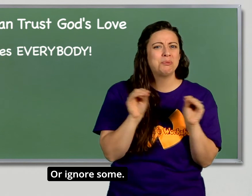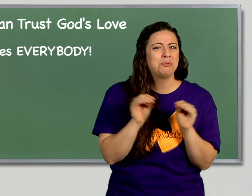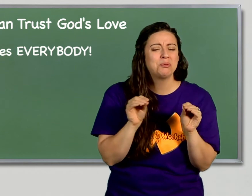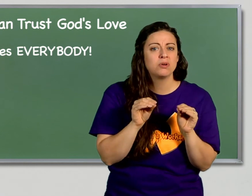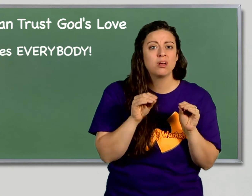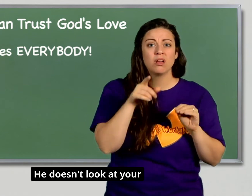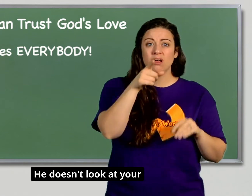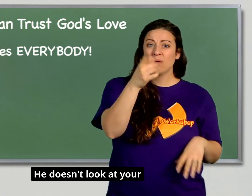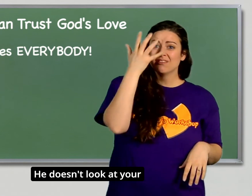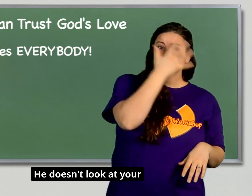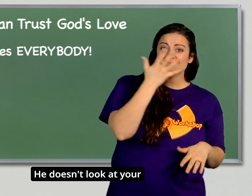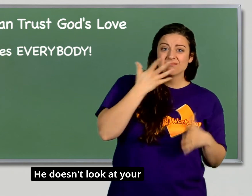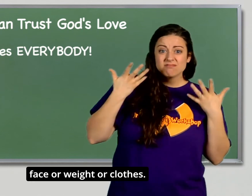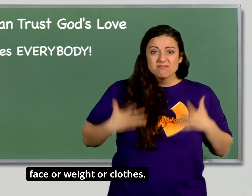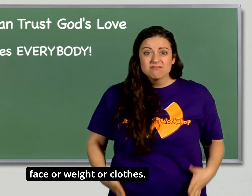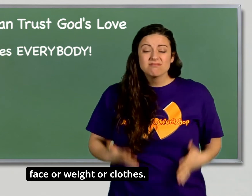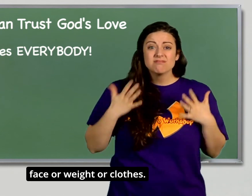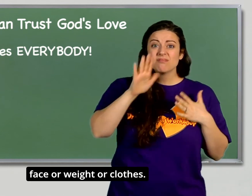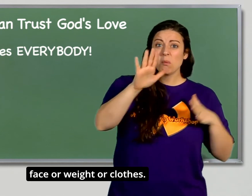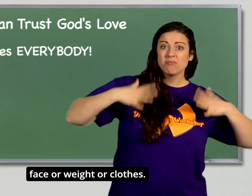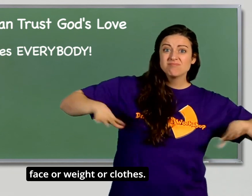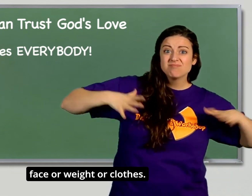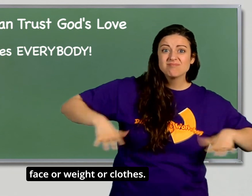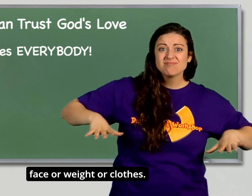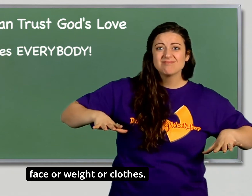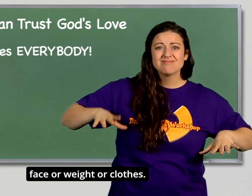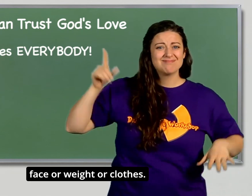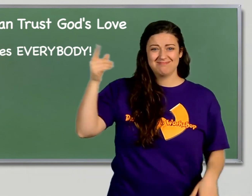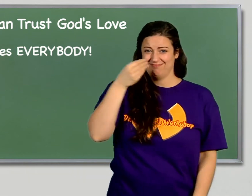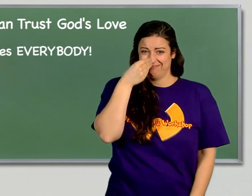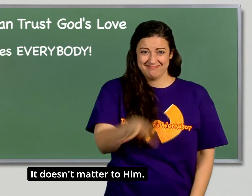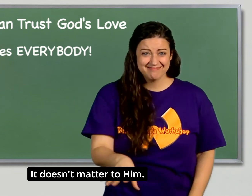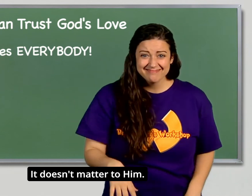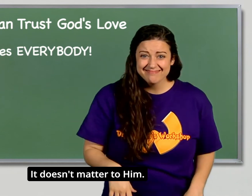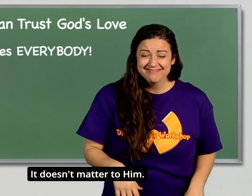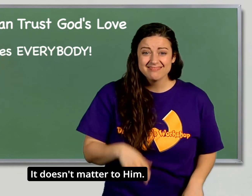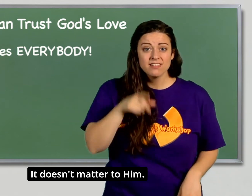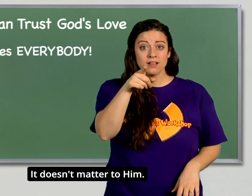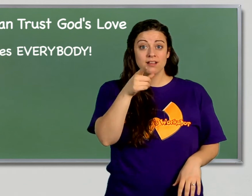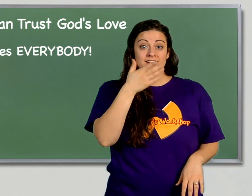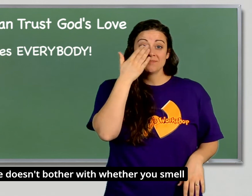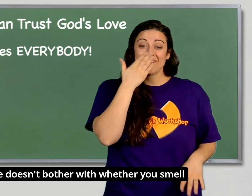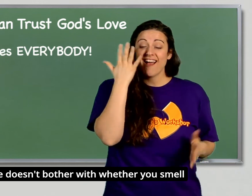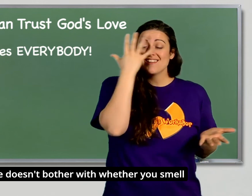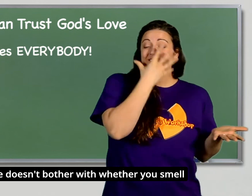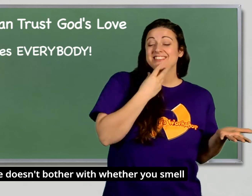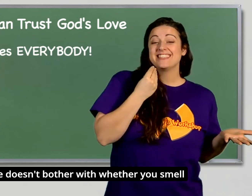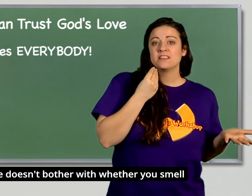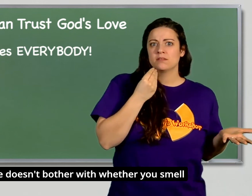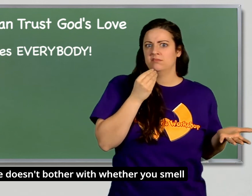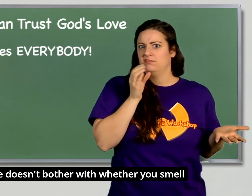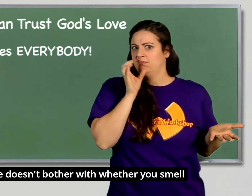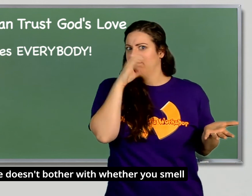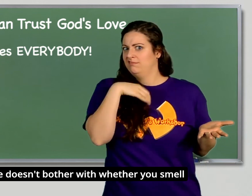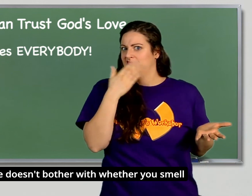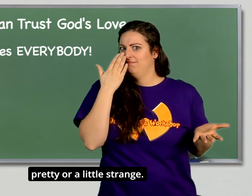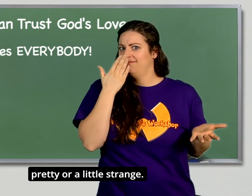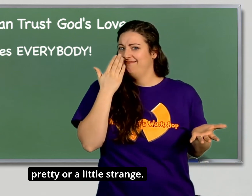He doesn't love at your face or weight or clothes. It doesn't matter to Him. He doesn't bother with whether you smell pretty